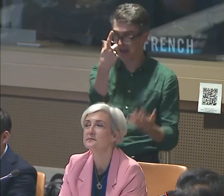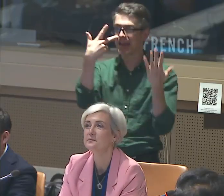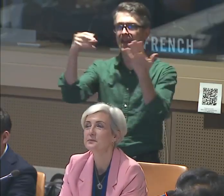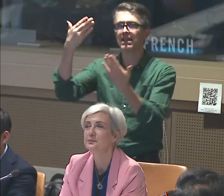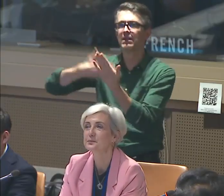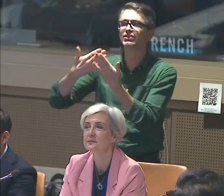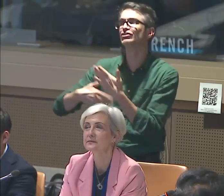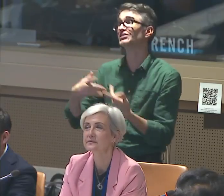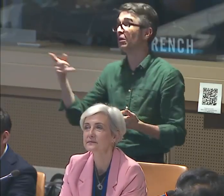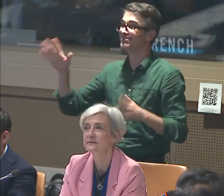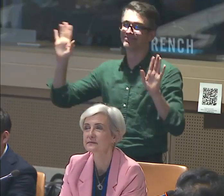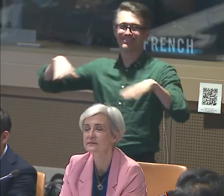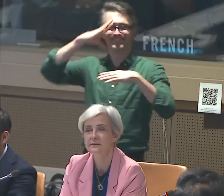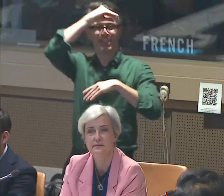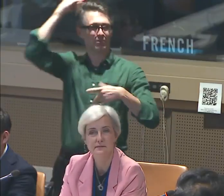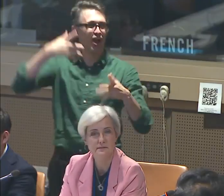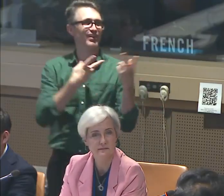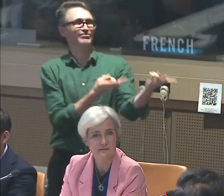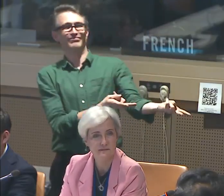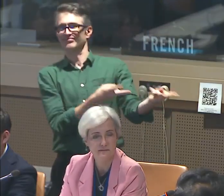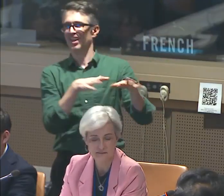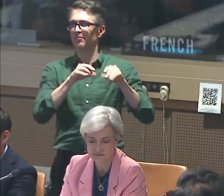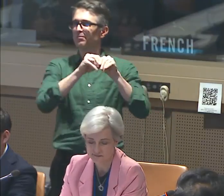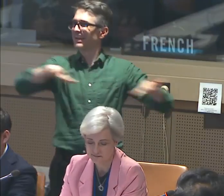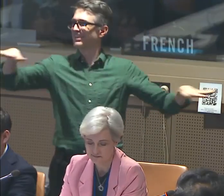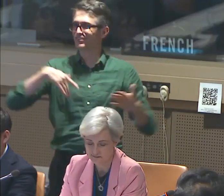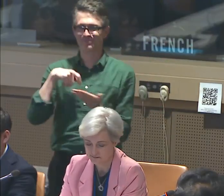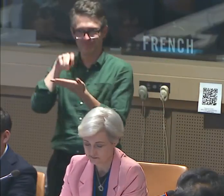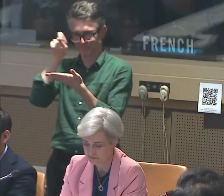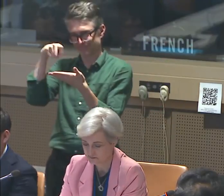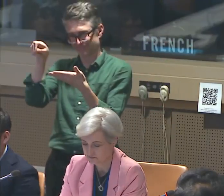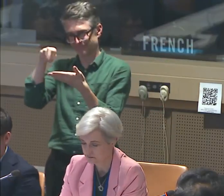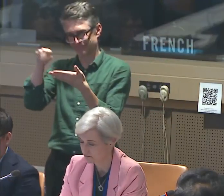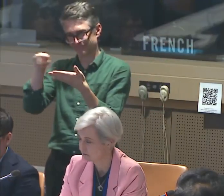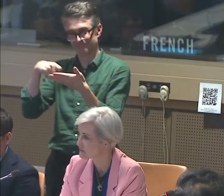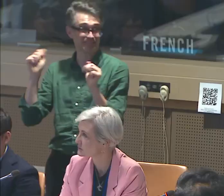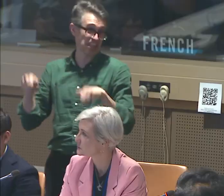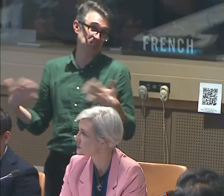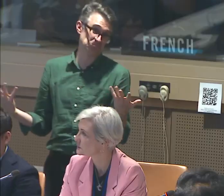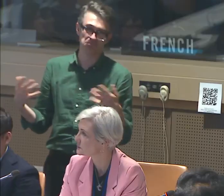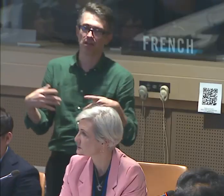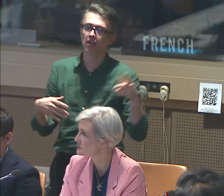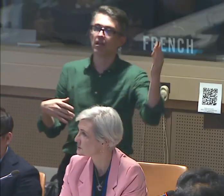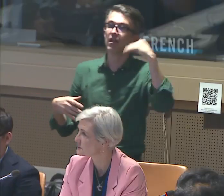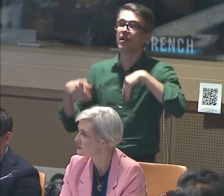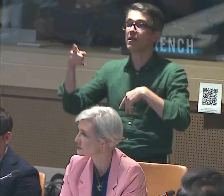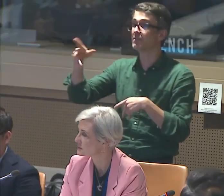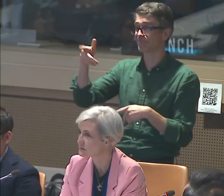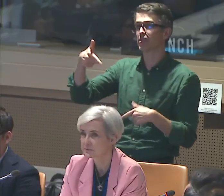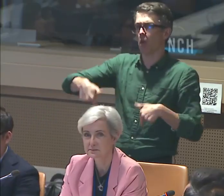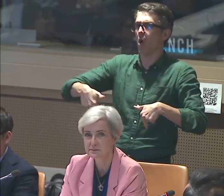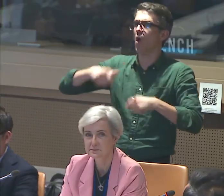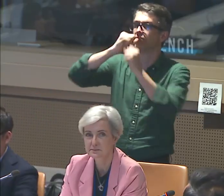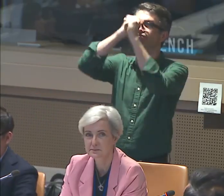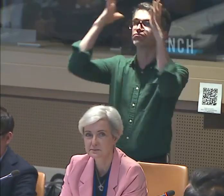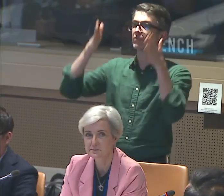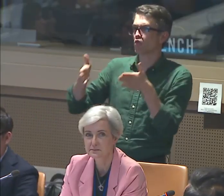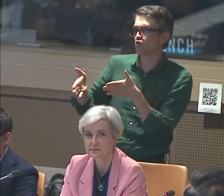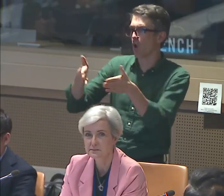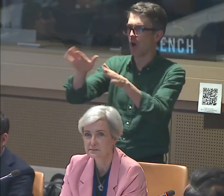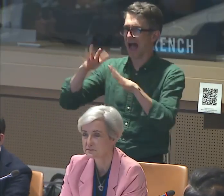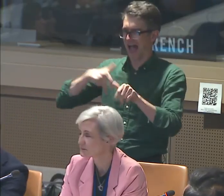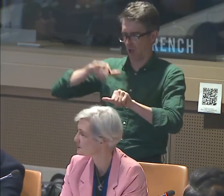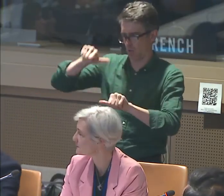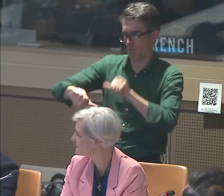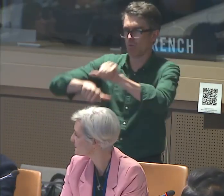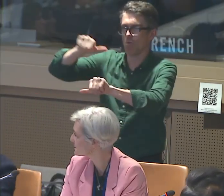So talking about roadmap, I would like now to give the floor to Bertor Tongpator,